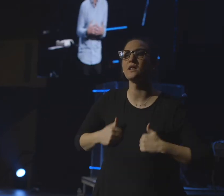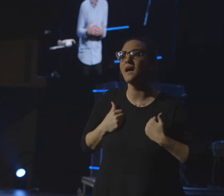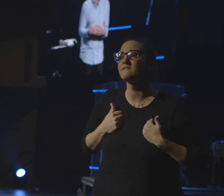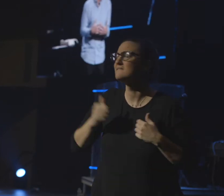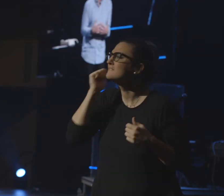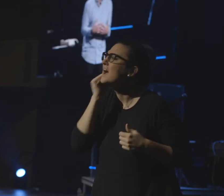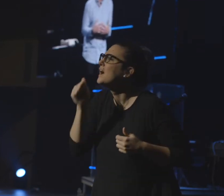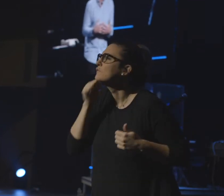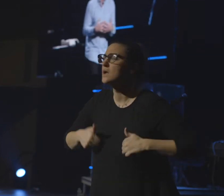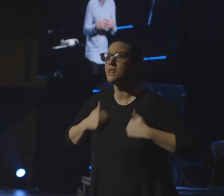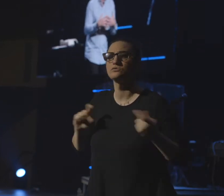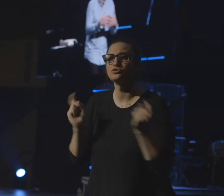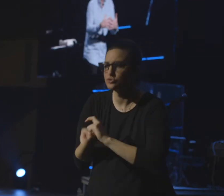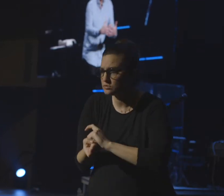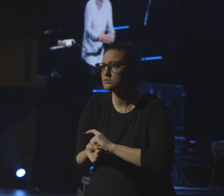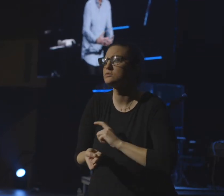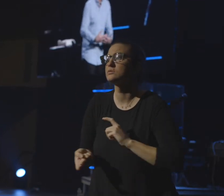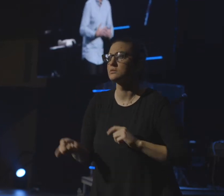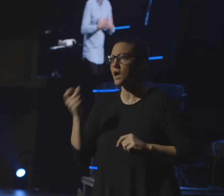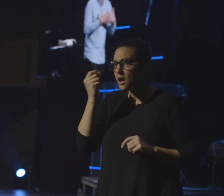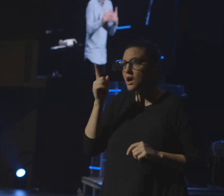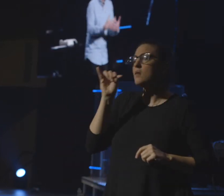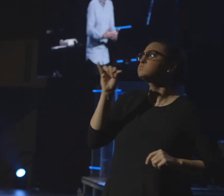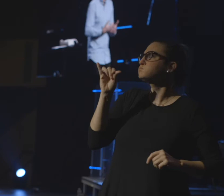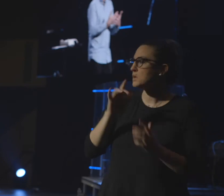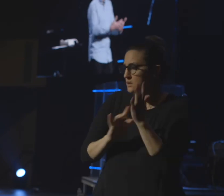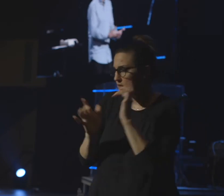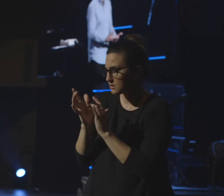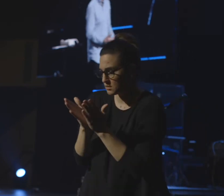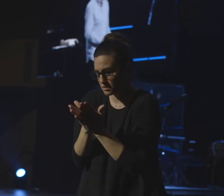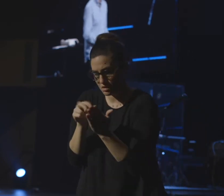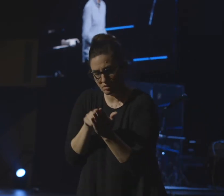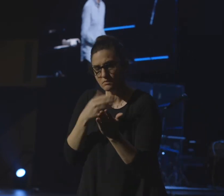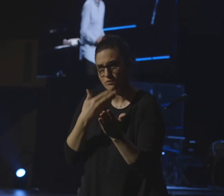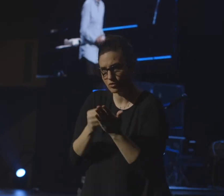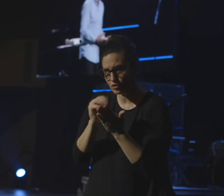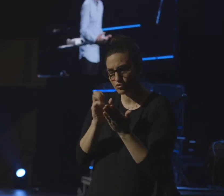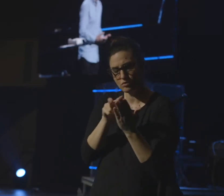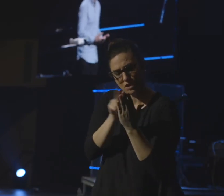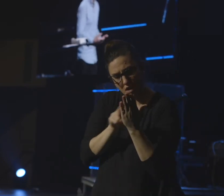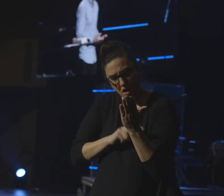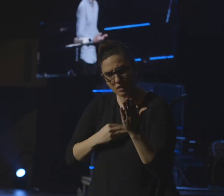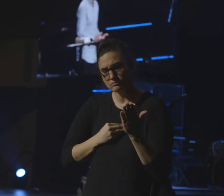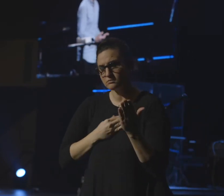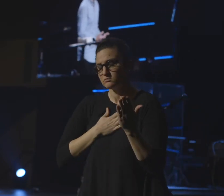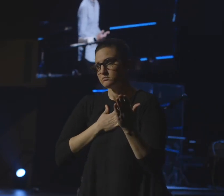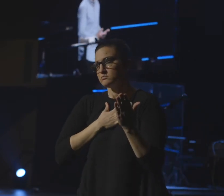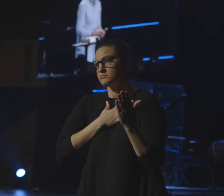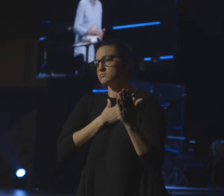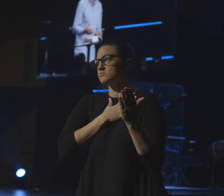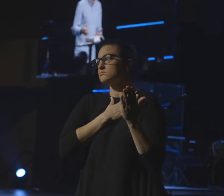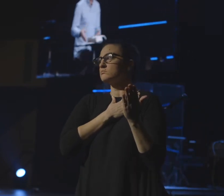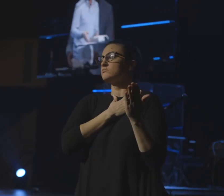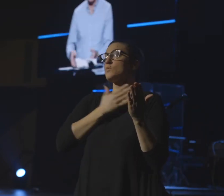if you understand what it means to grow, and you begin to nurture yourself on the gospel. Let me say something about the gospel over time. This is the